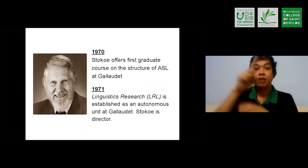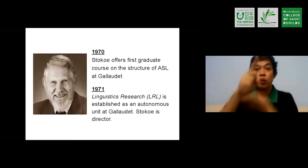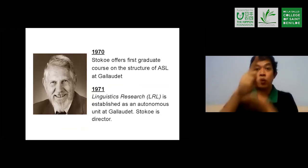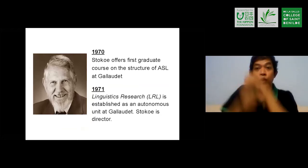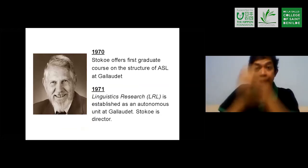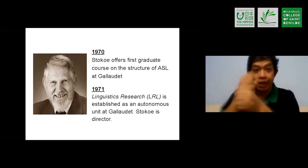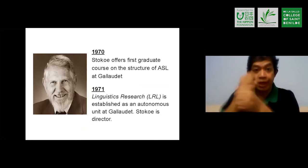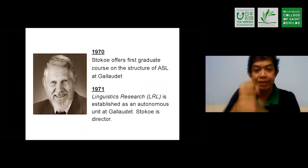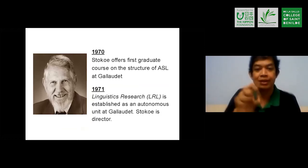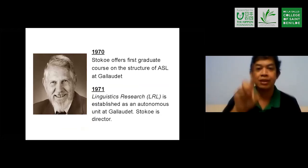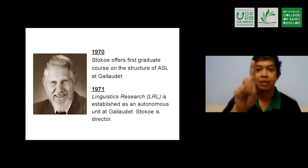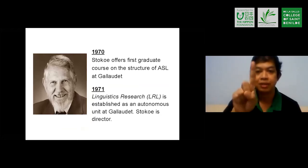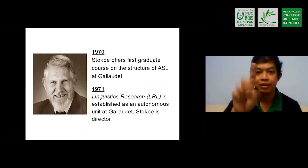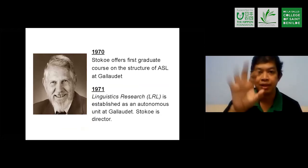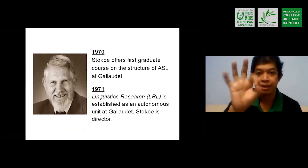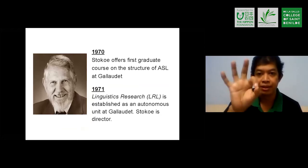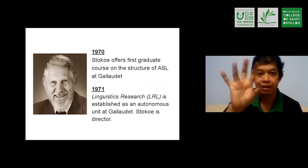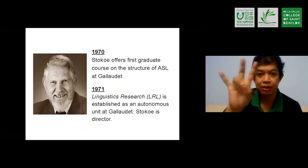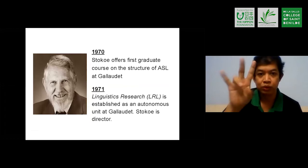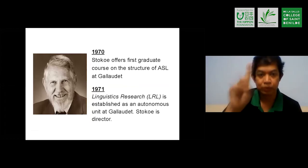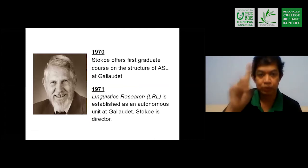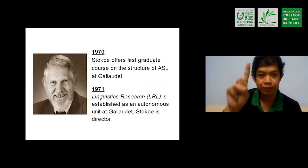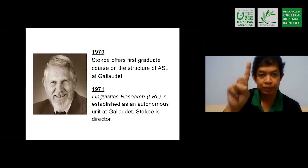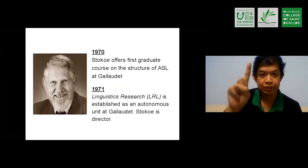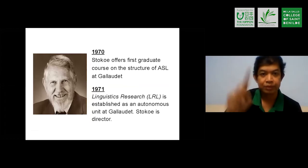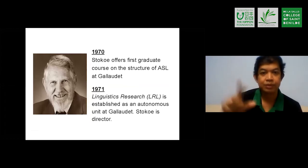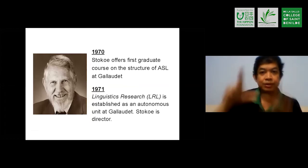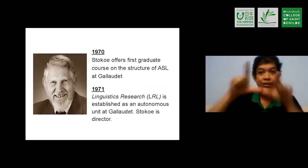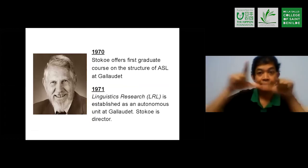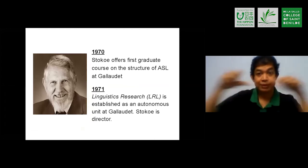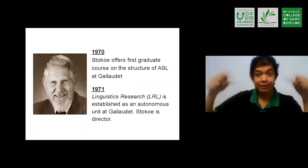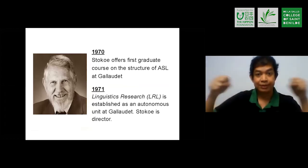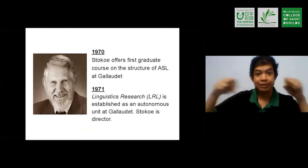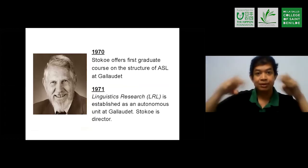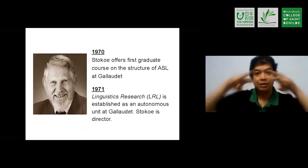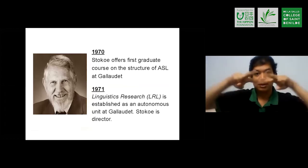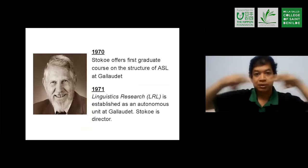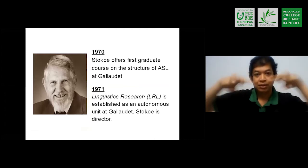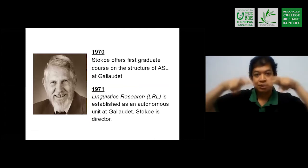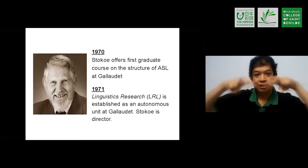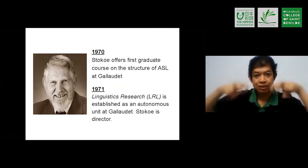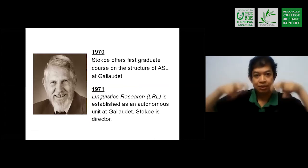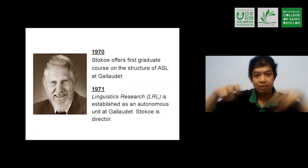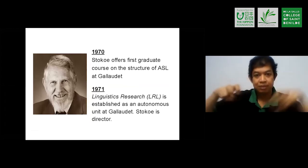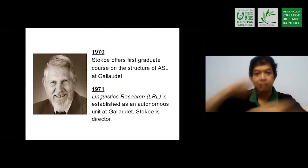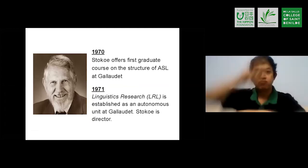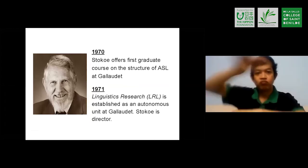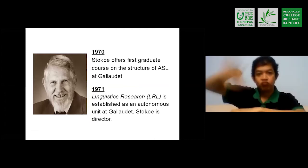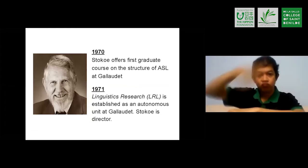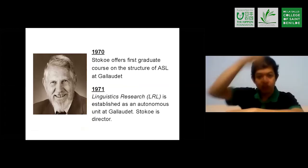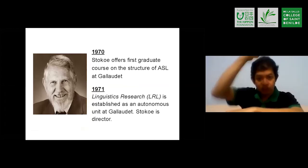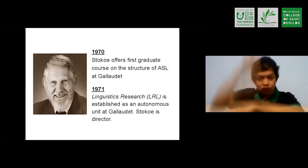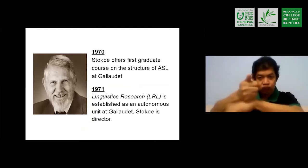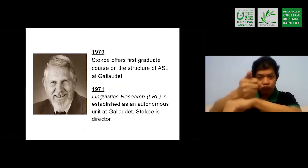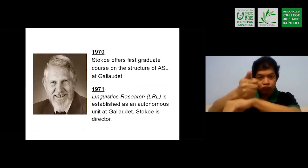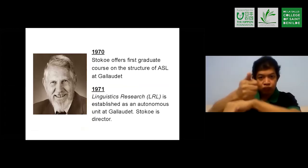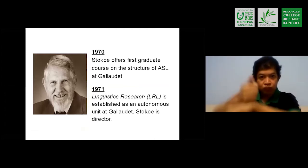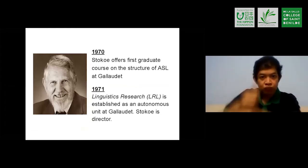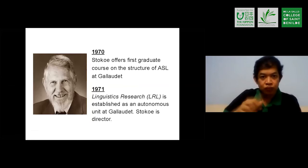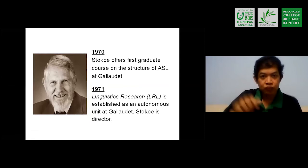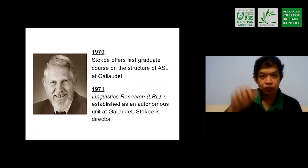in 1970. 1 year later, in 1971, linguistics